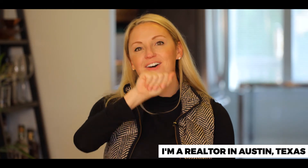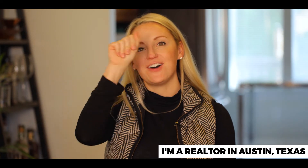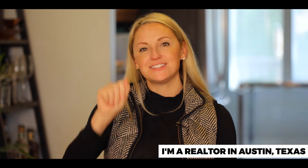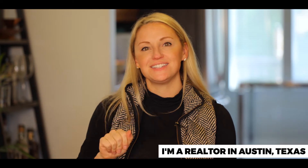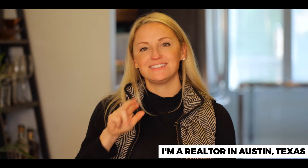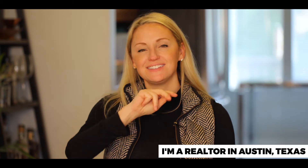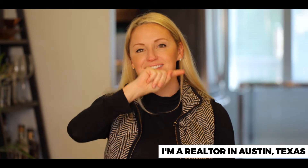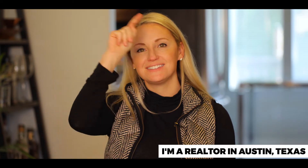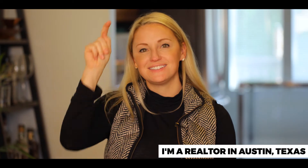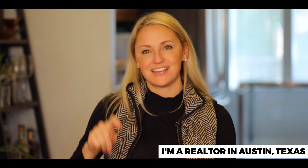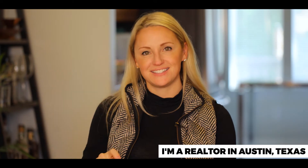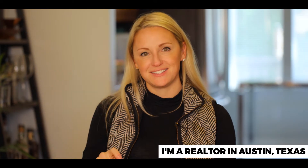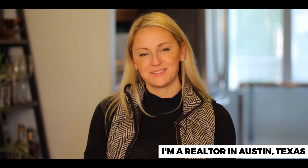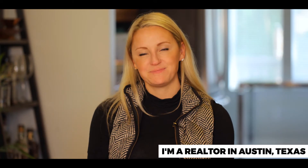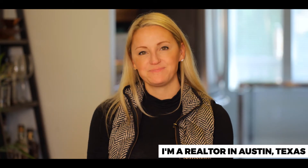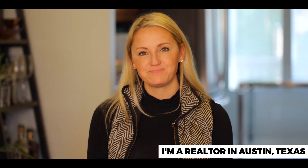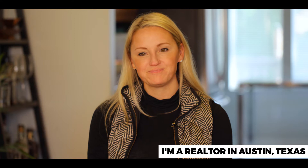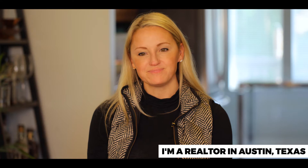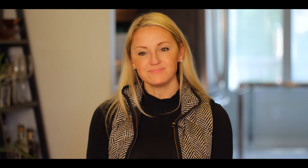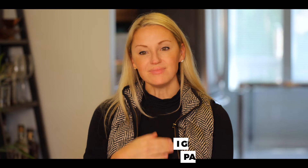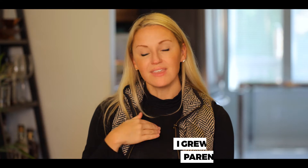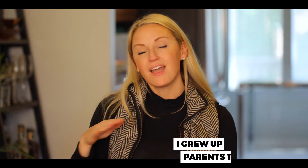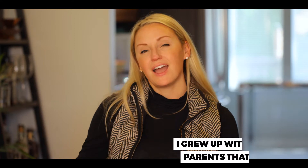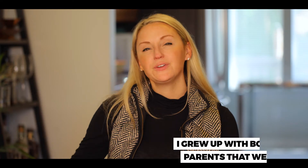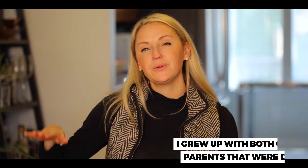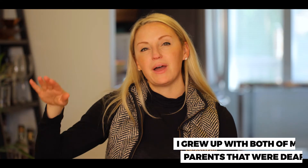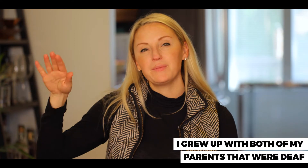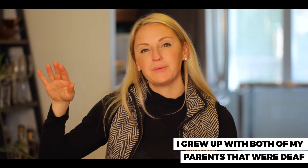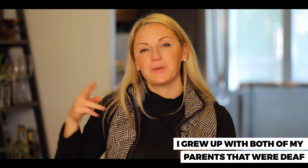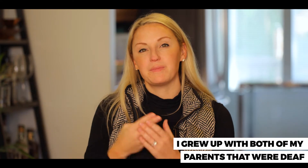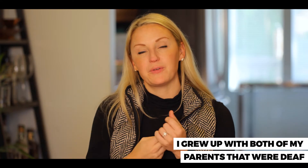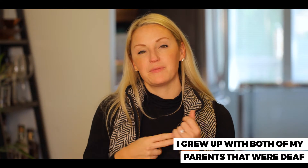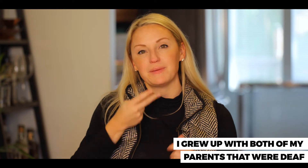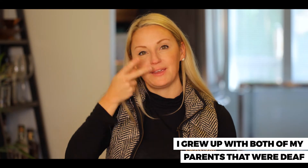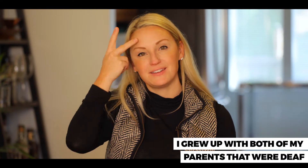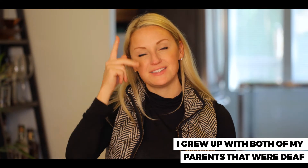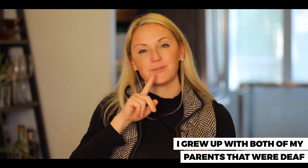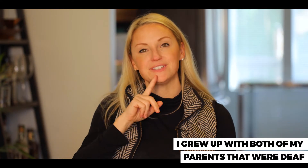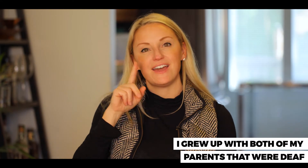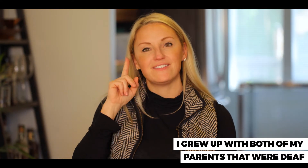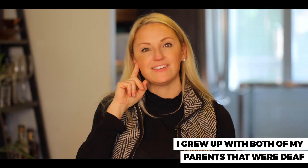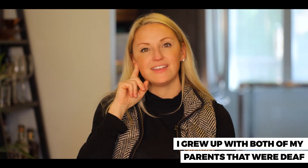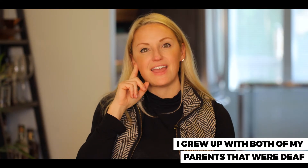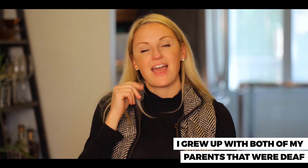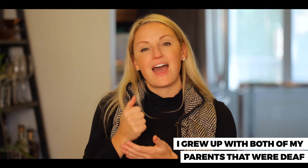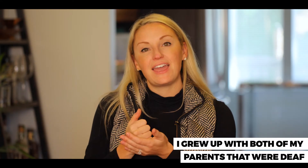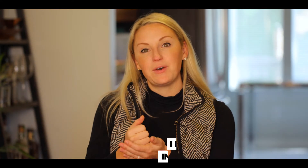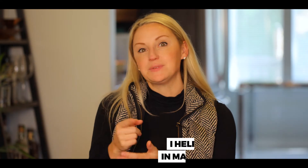Austin, Texas. I grew up with both of my parents that were deaf. I helped